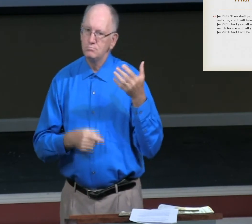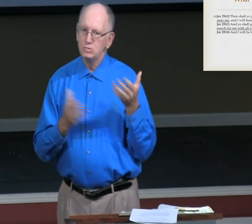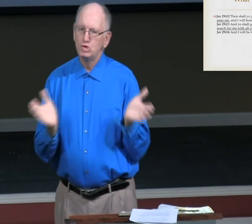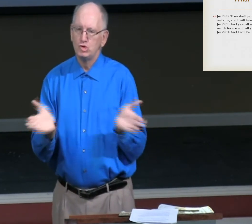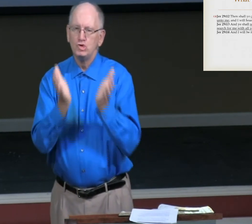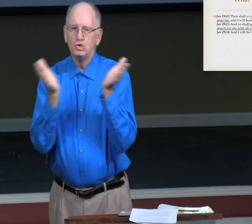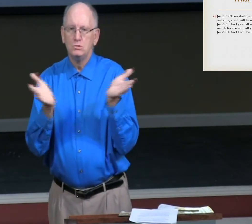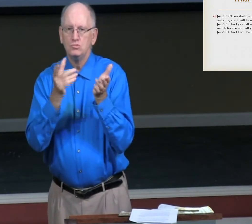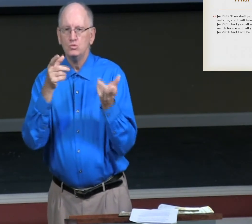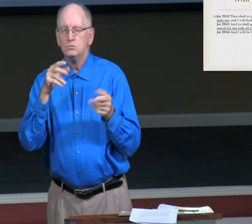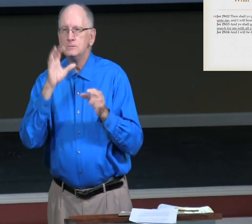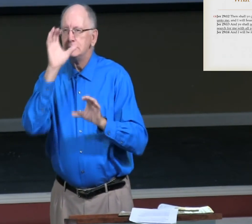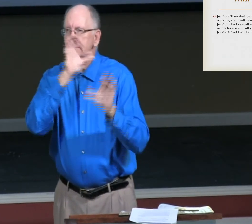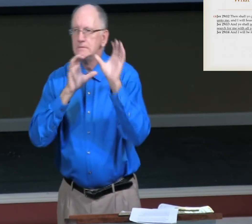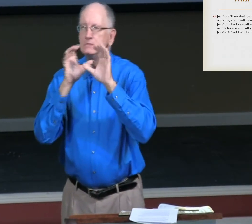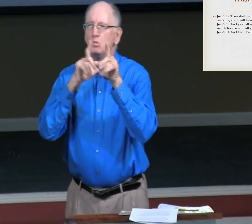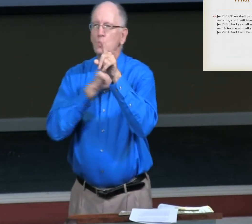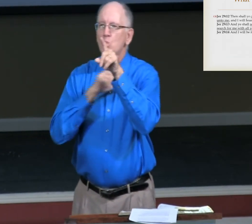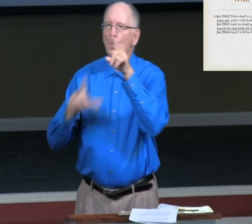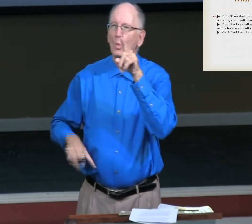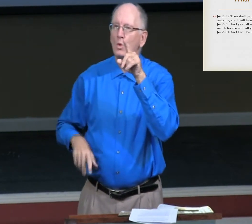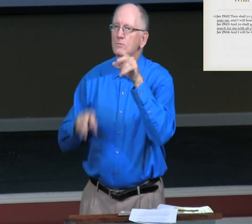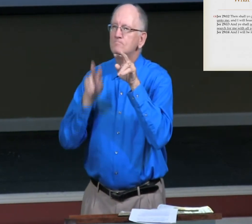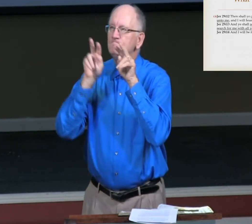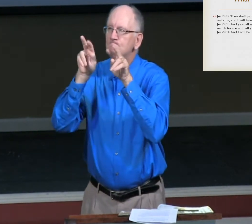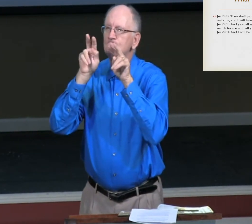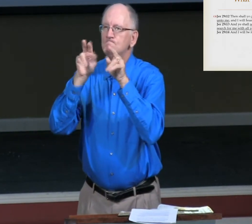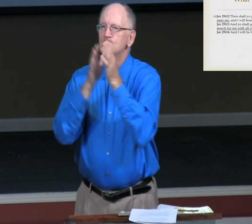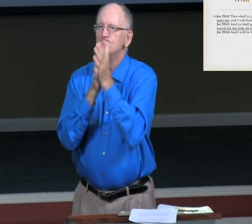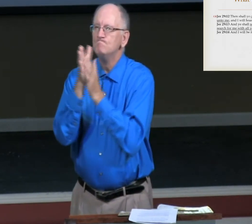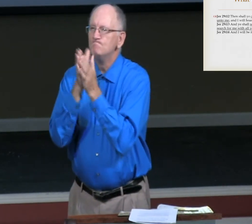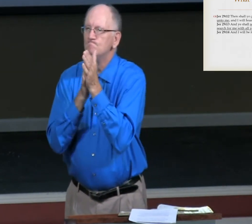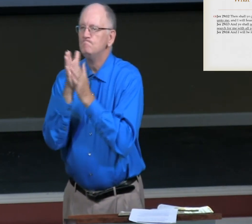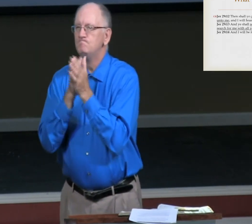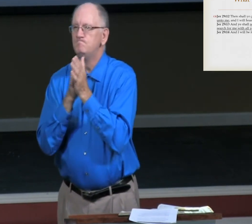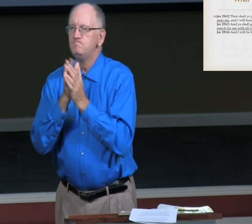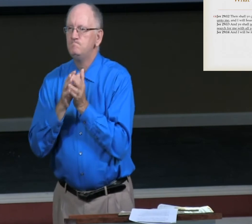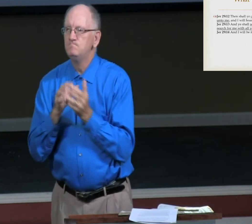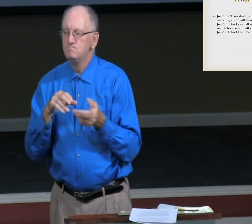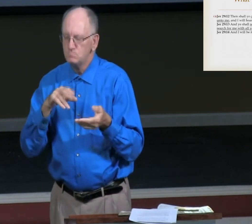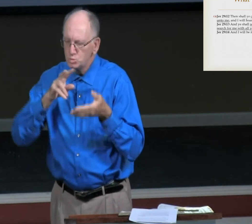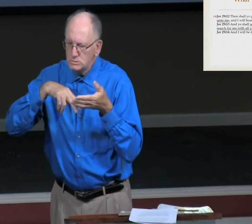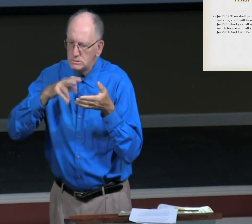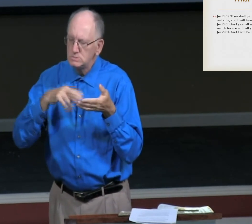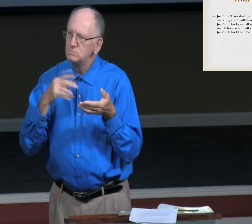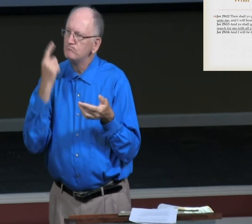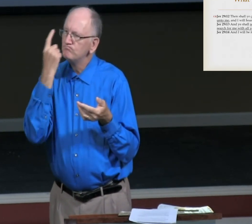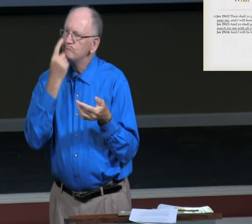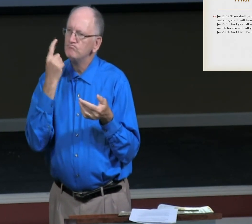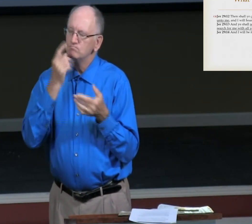So this is, right here, this portion of scripture is telling you what to do. To look